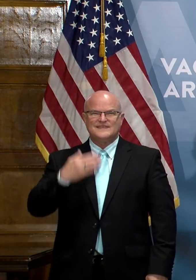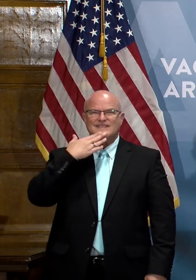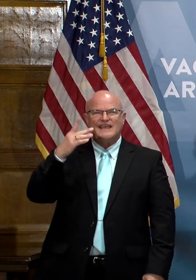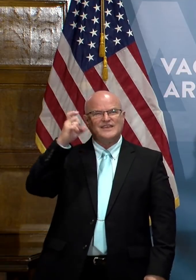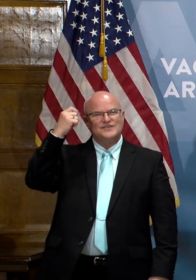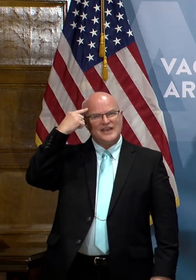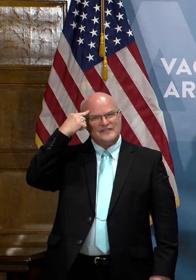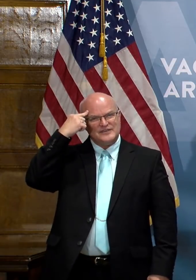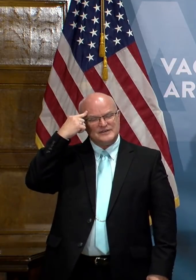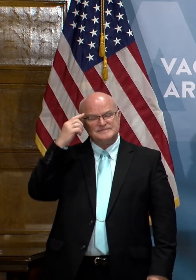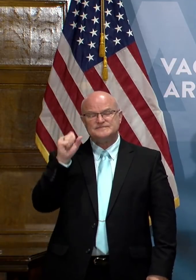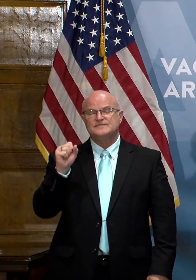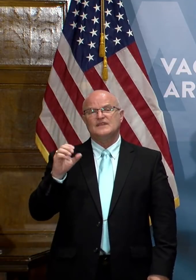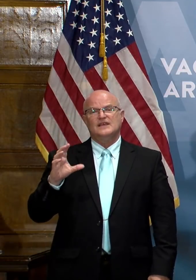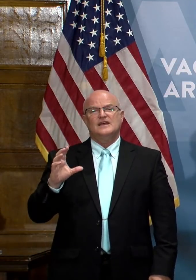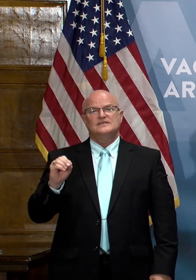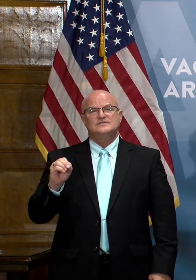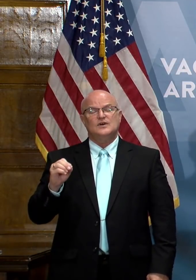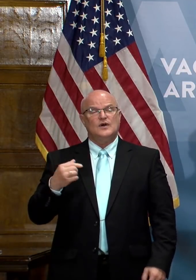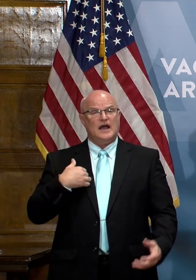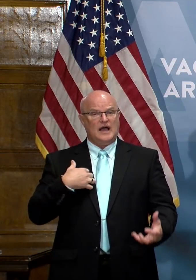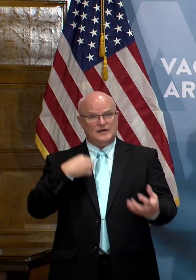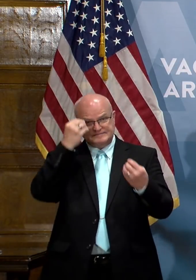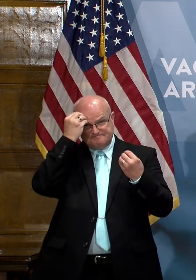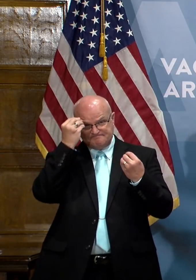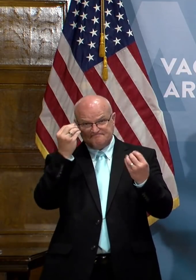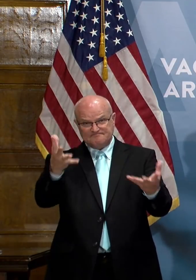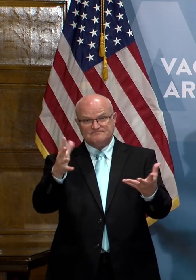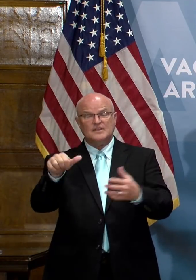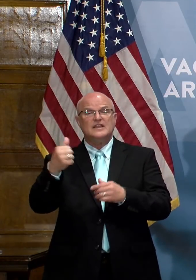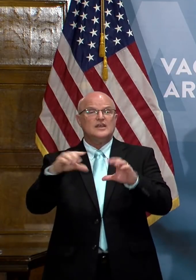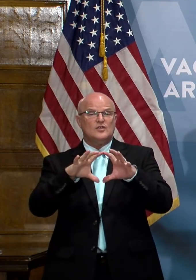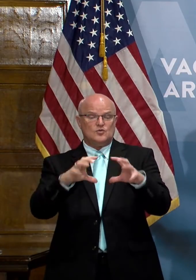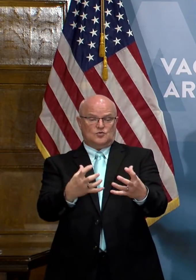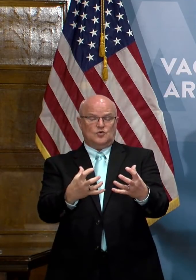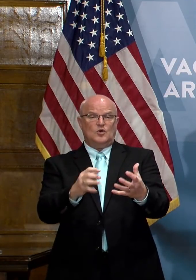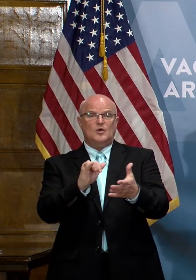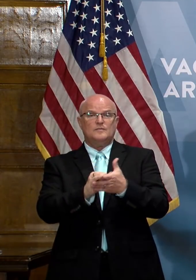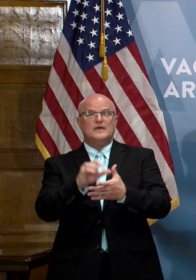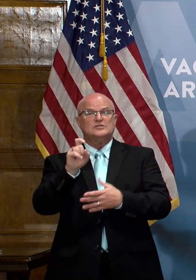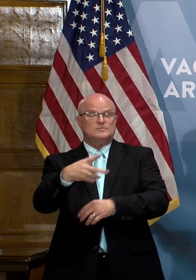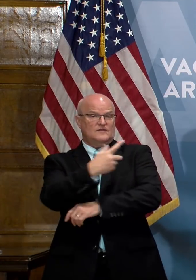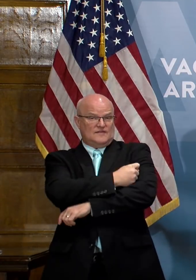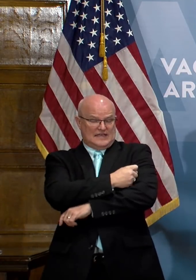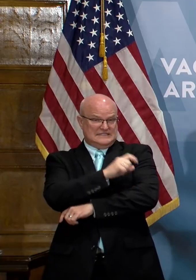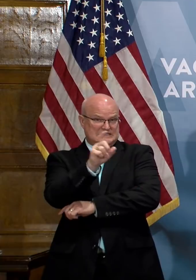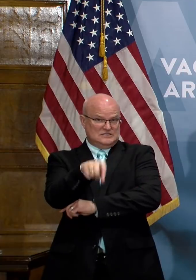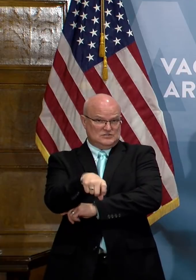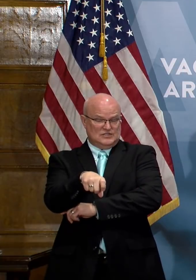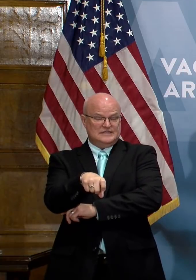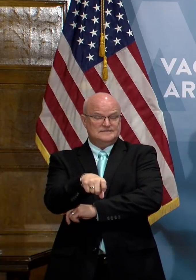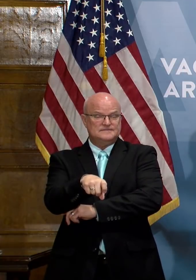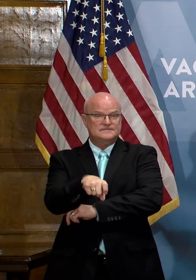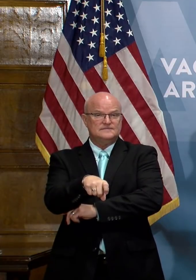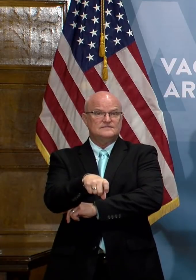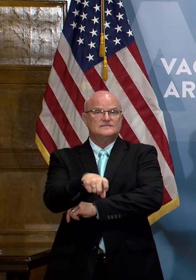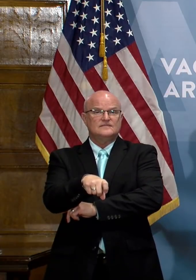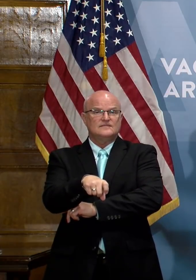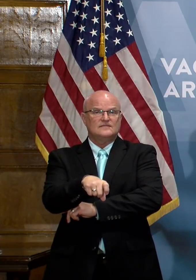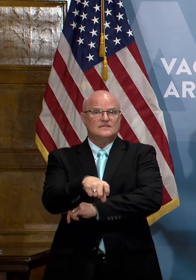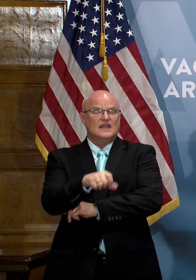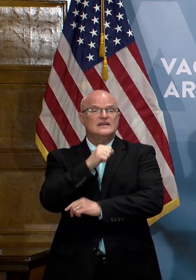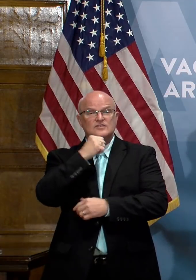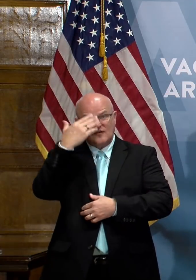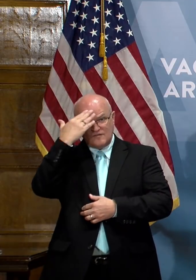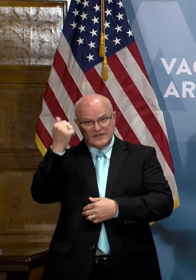Thank you, Governor. So I want to point out another group of individuals that should be vaccinated, and we need not